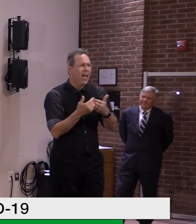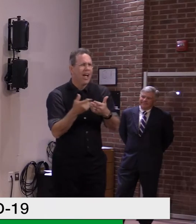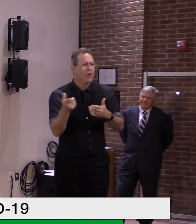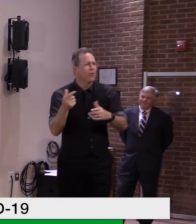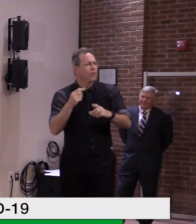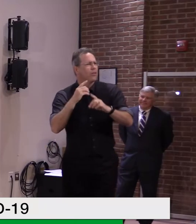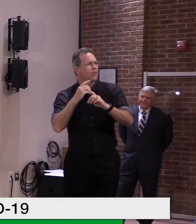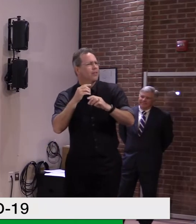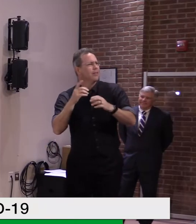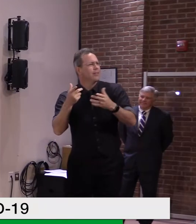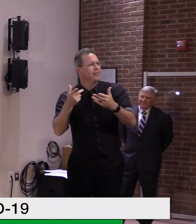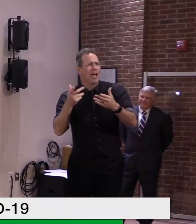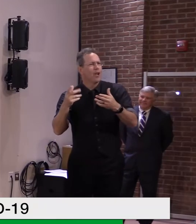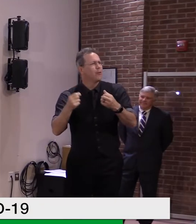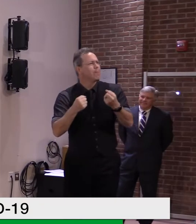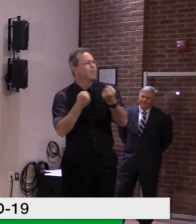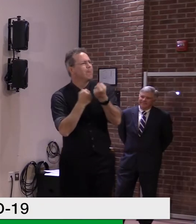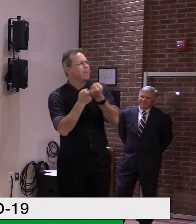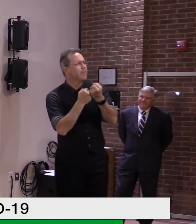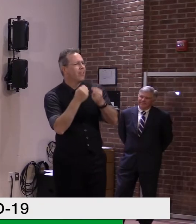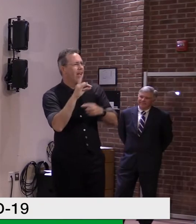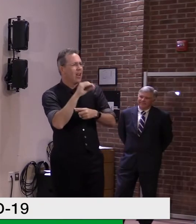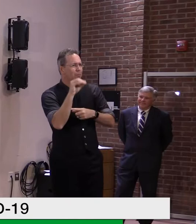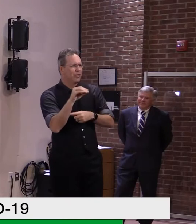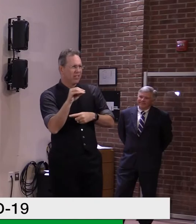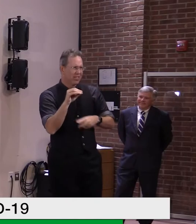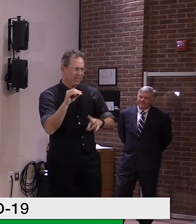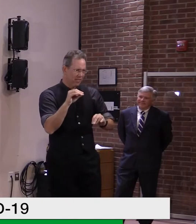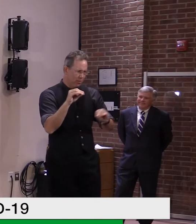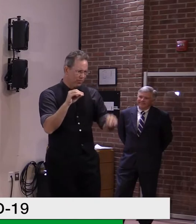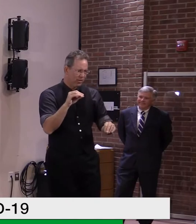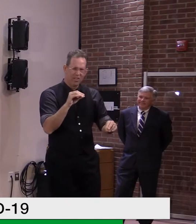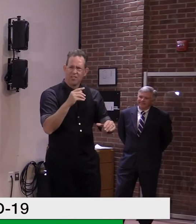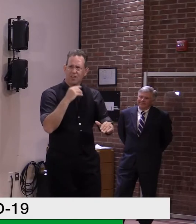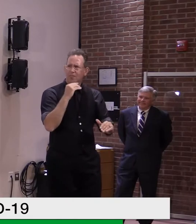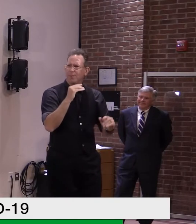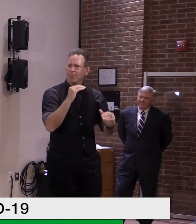threshold for partially vaccinated Vermonters. Yeah, well, I would say the